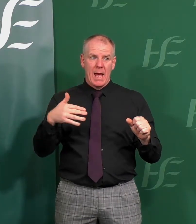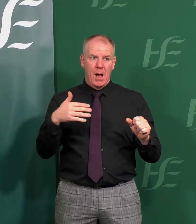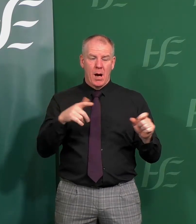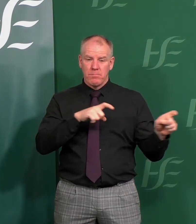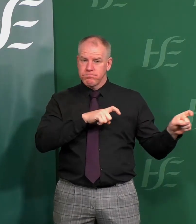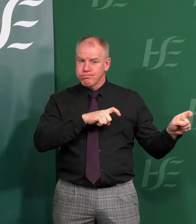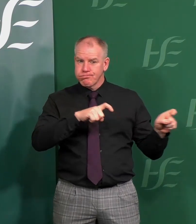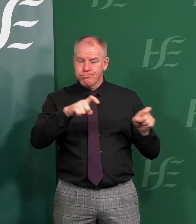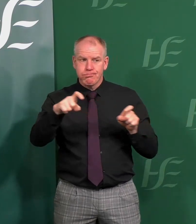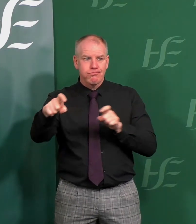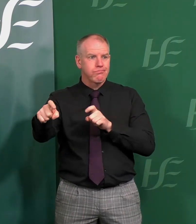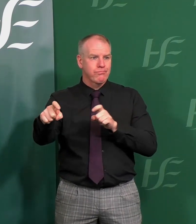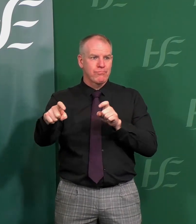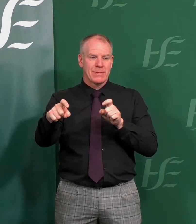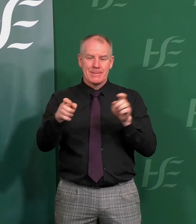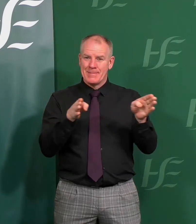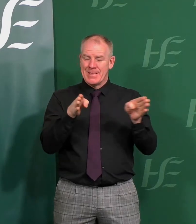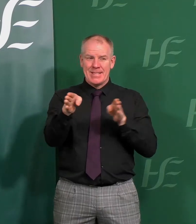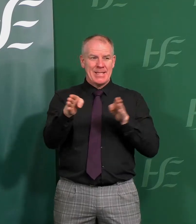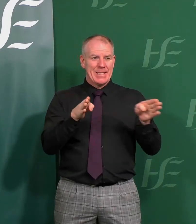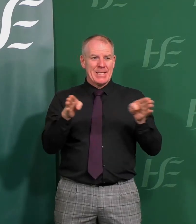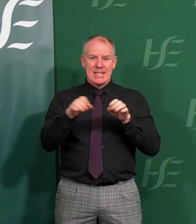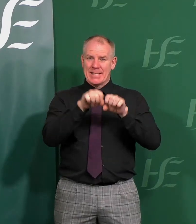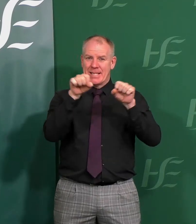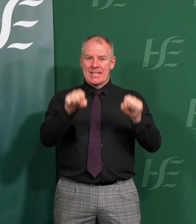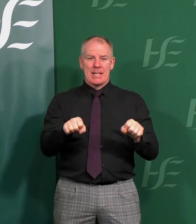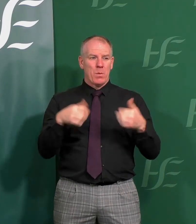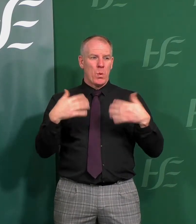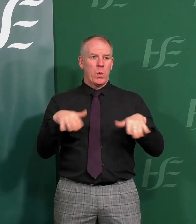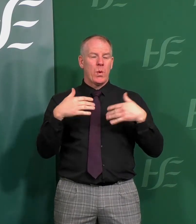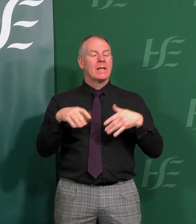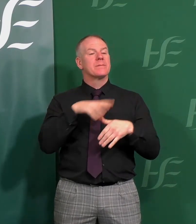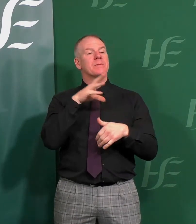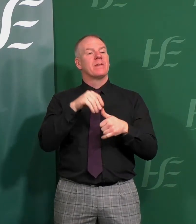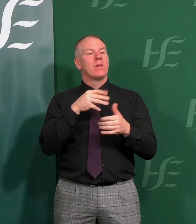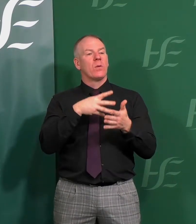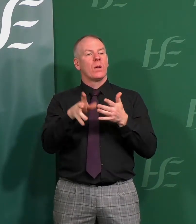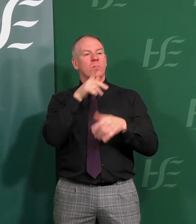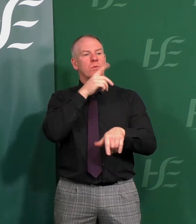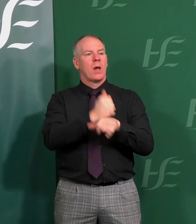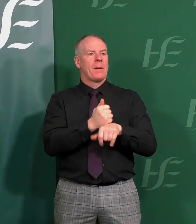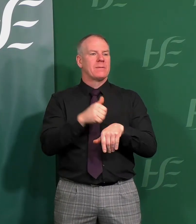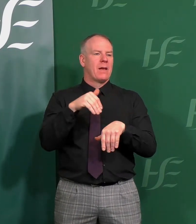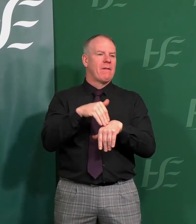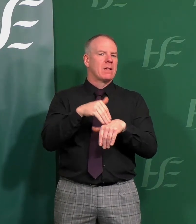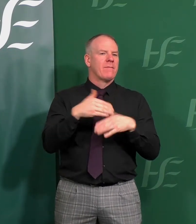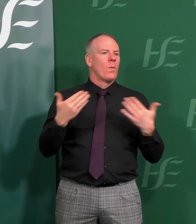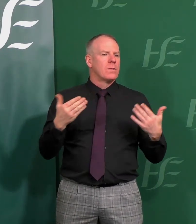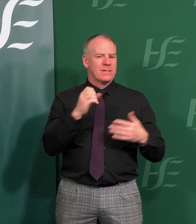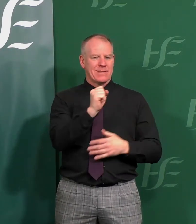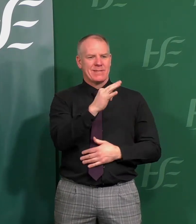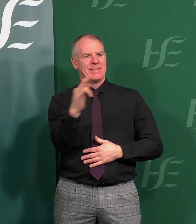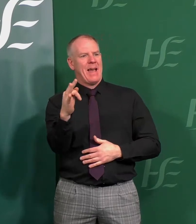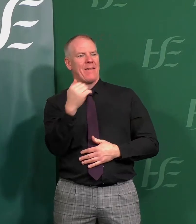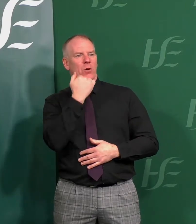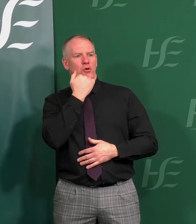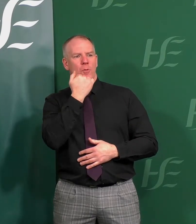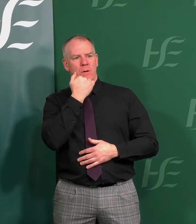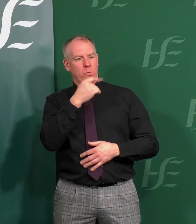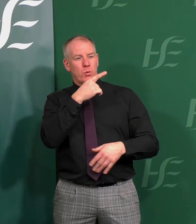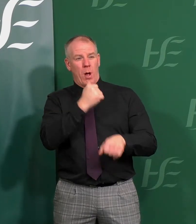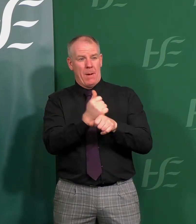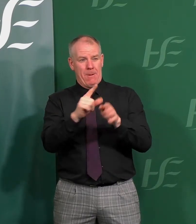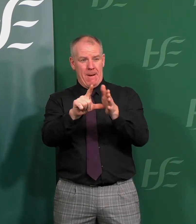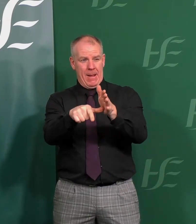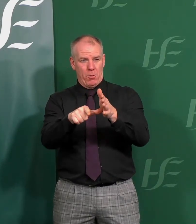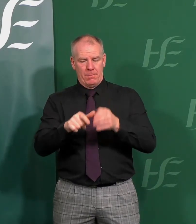persistent stress across the system overall, and particularly in the impacts of staff, which I'll bring you through very